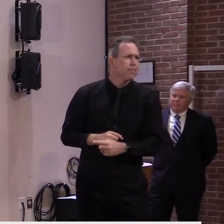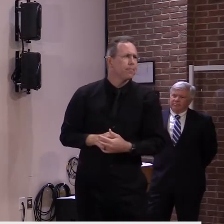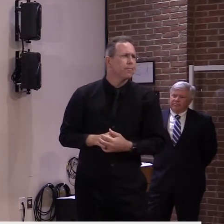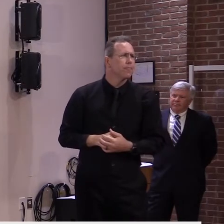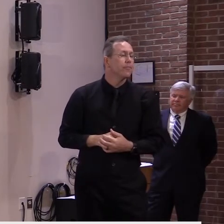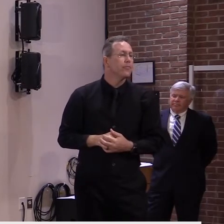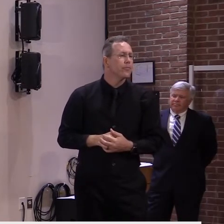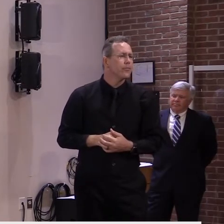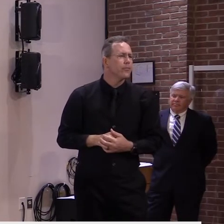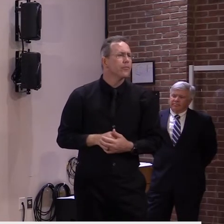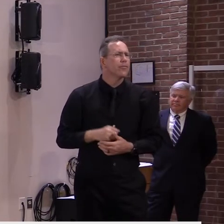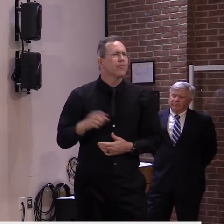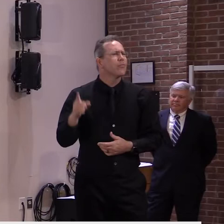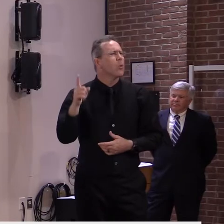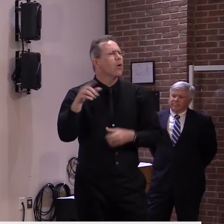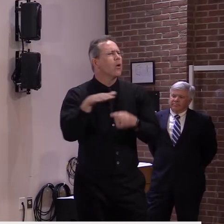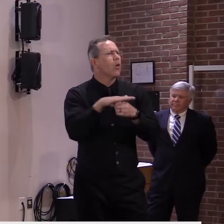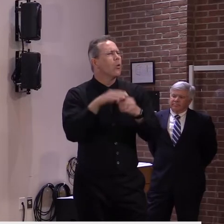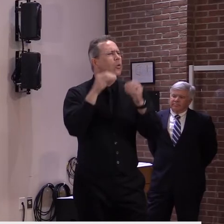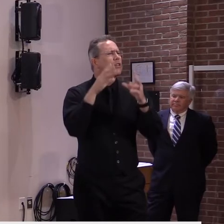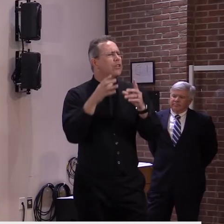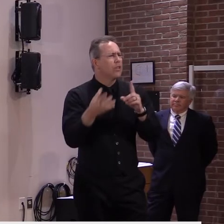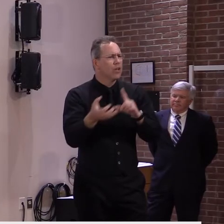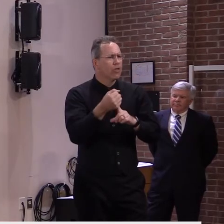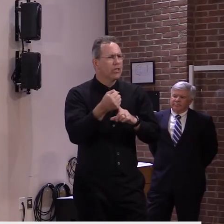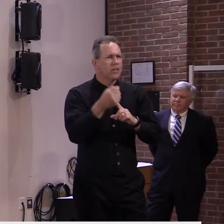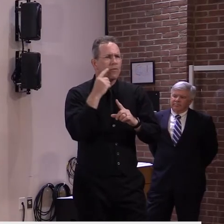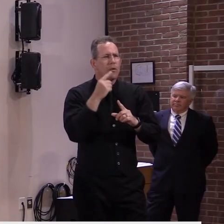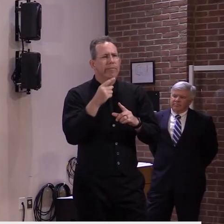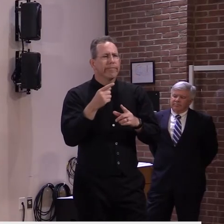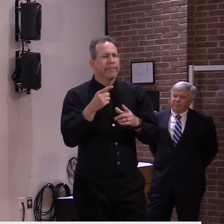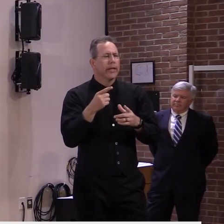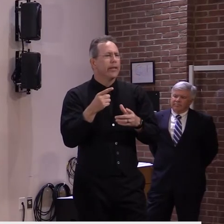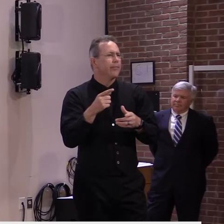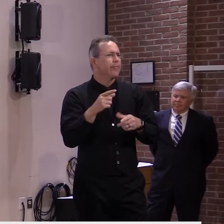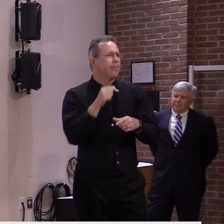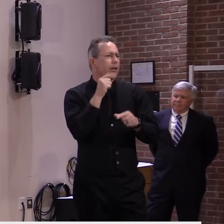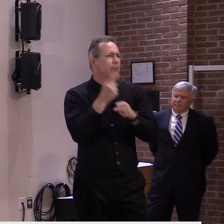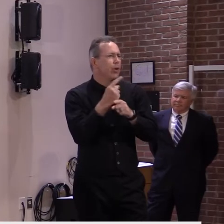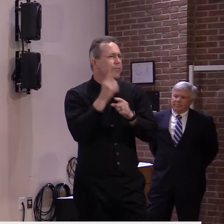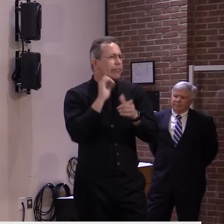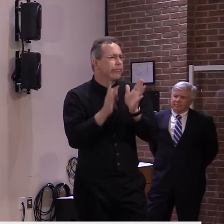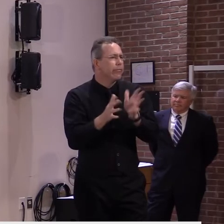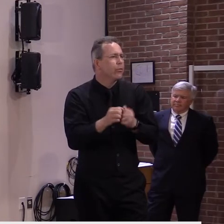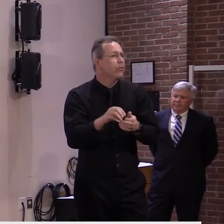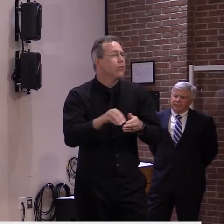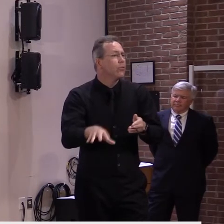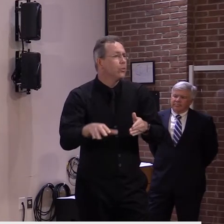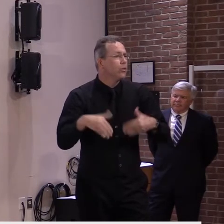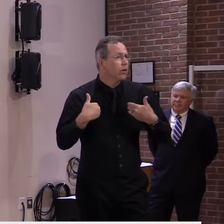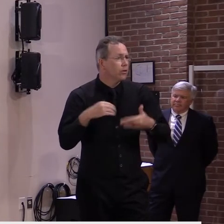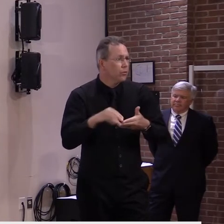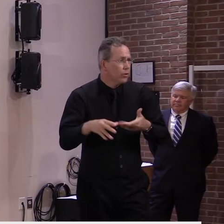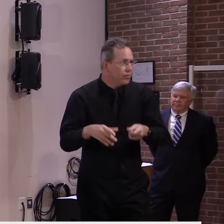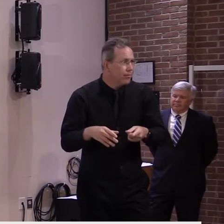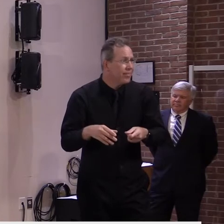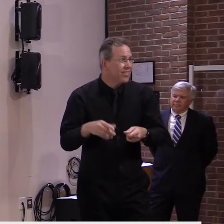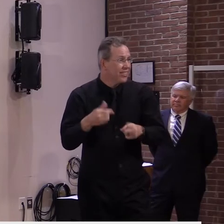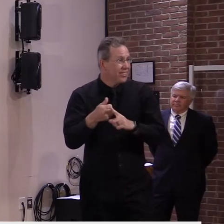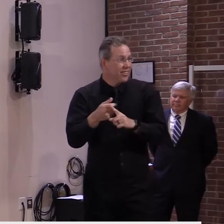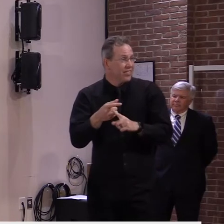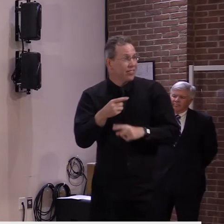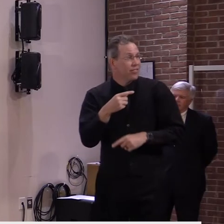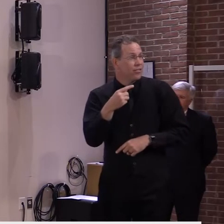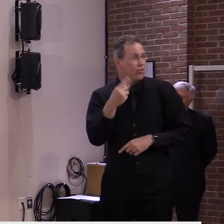student. In the affidavit, there were multiple indicators that at least two school employees may have suspected something